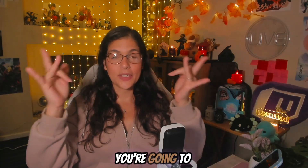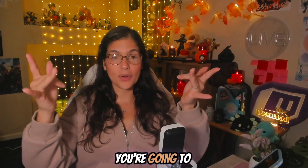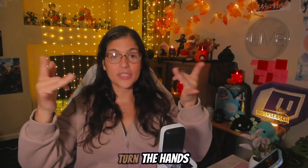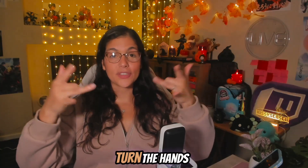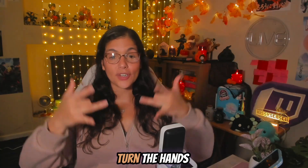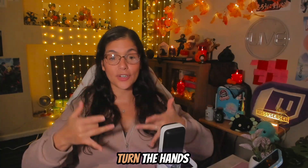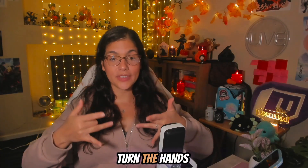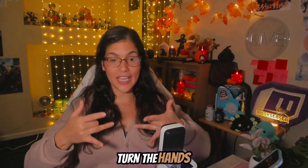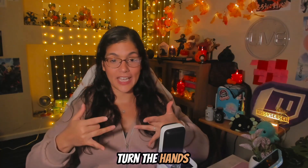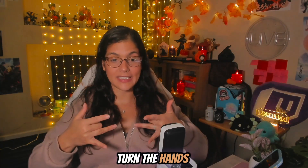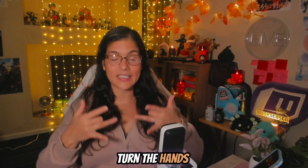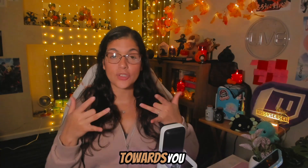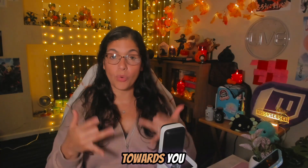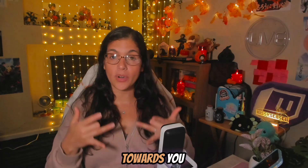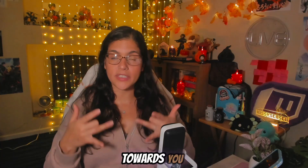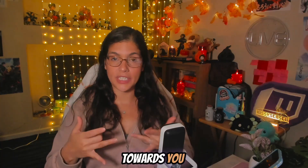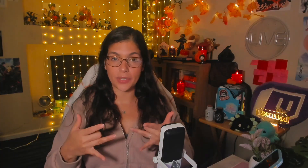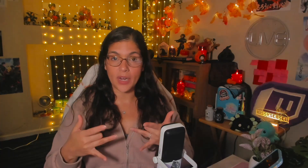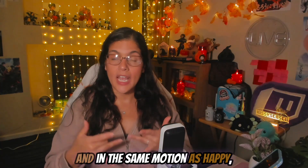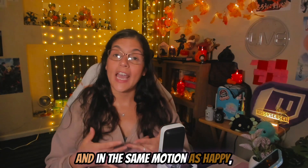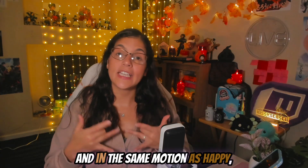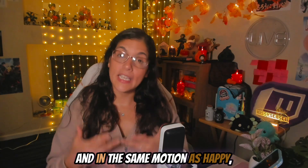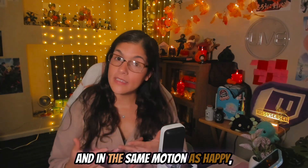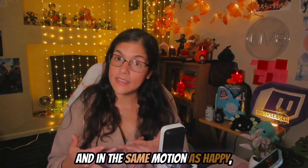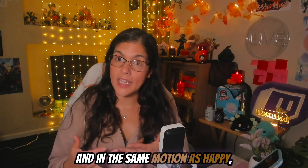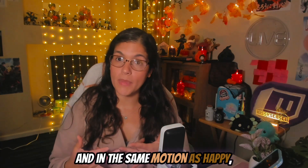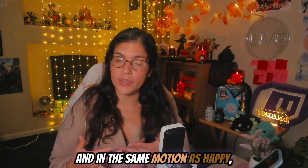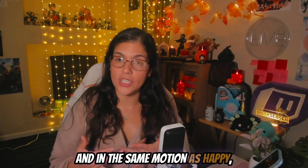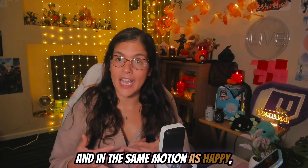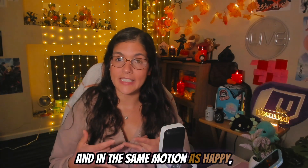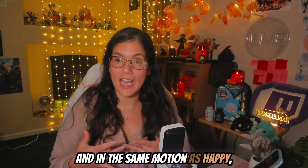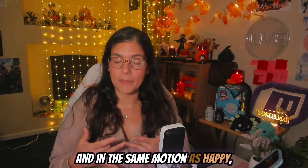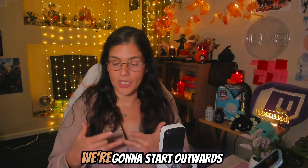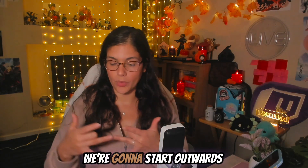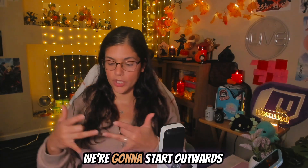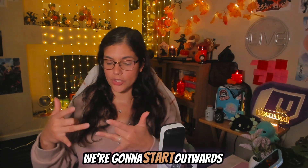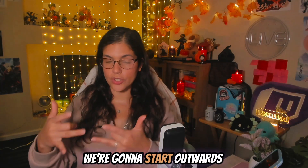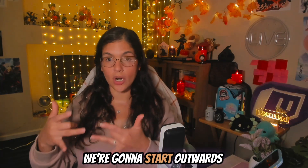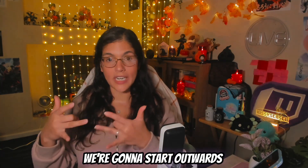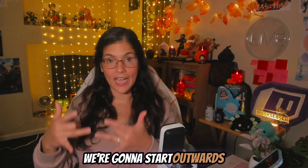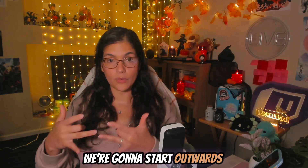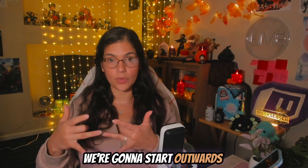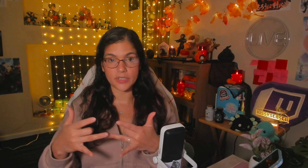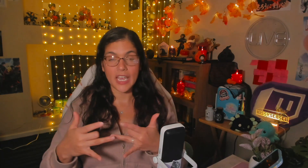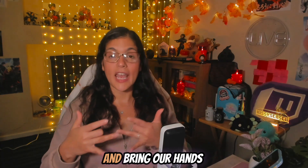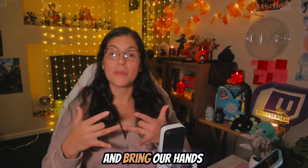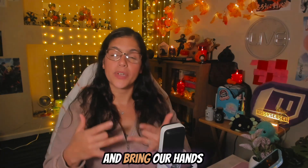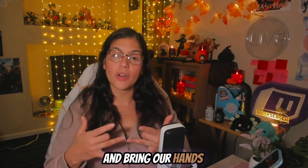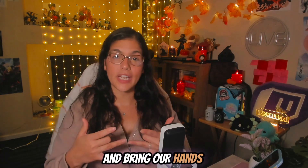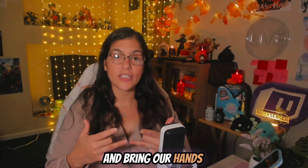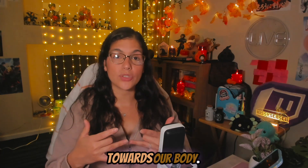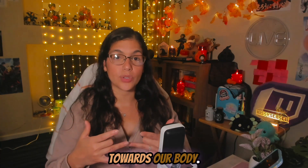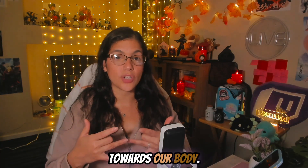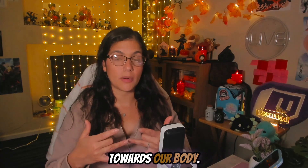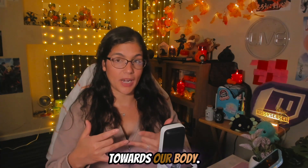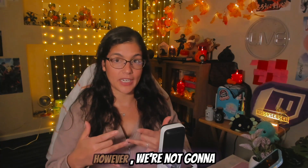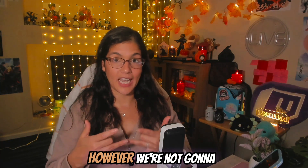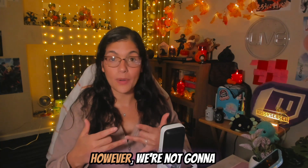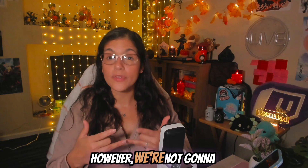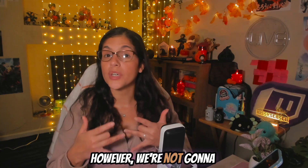to turn the hands towards you, and in the same motion as happy, we're going to start outwards and bring our hands towards our body. However, we're not